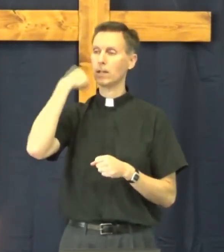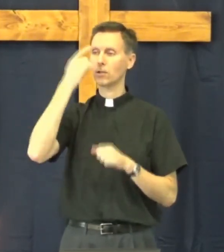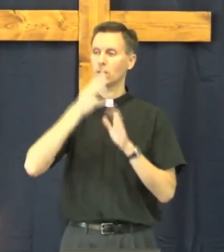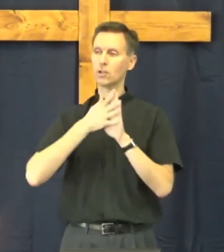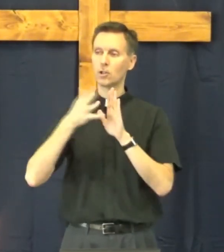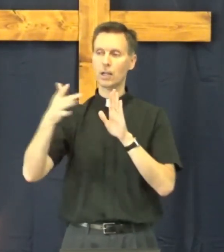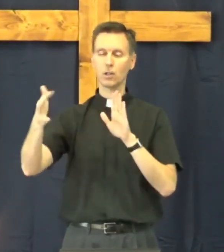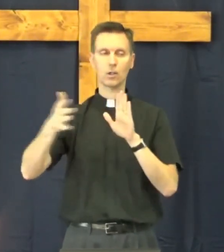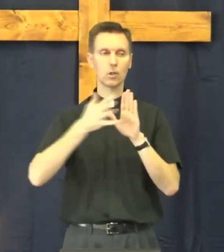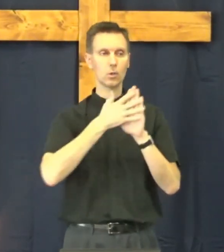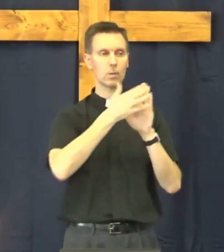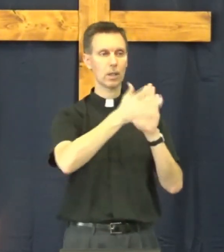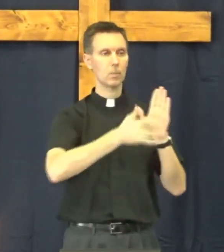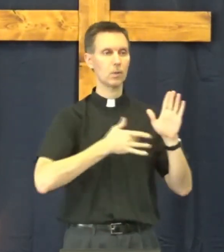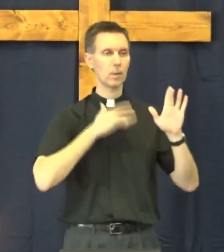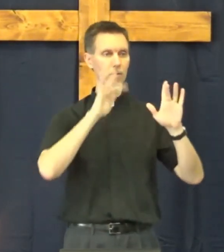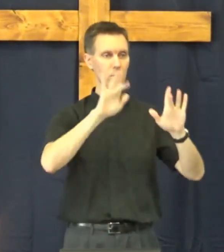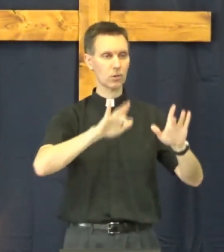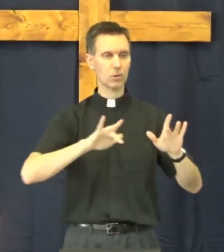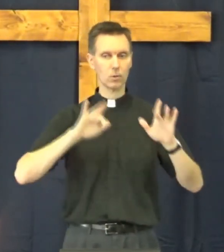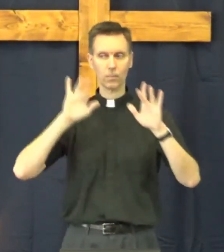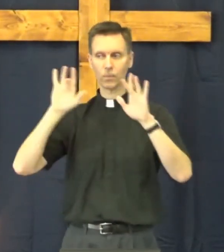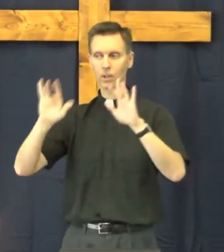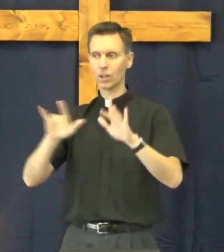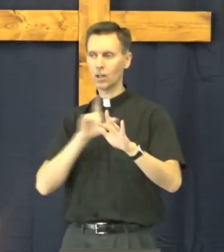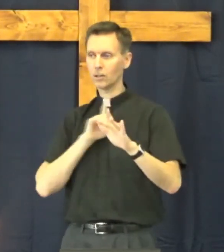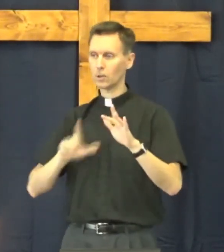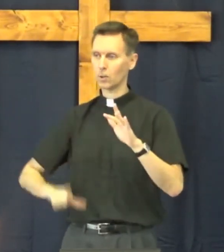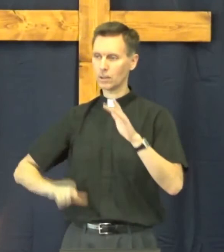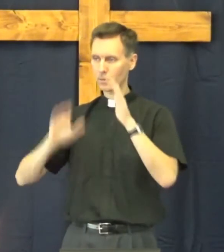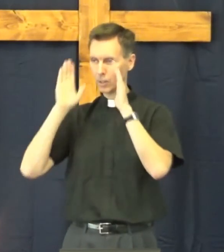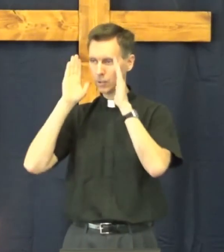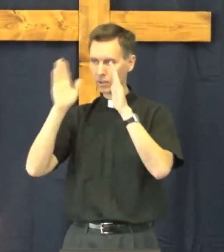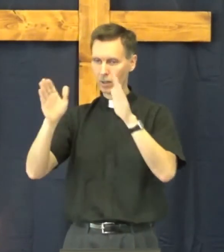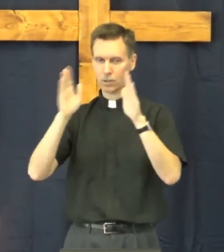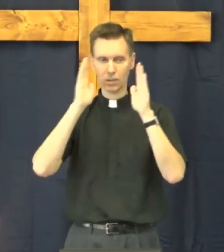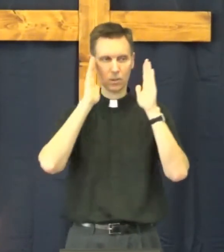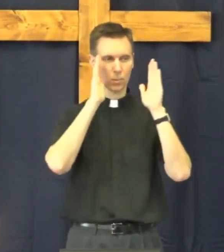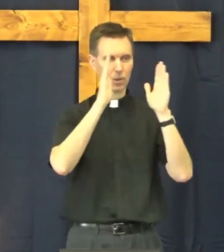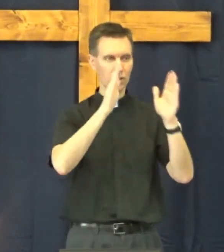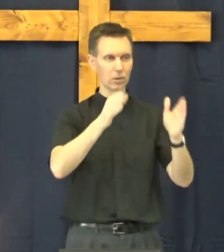face shine on you and be gracious to you. The Lord lift up his countenance upon you.